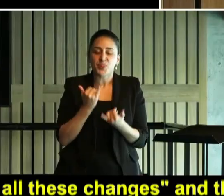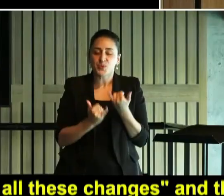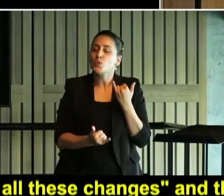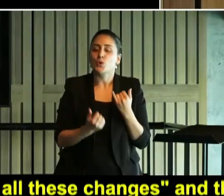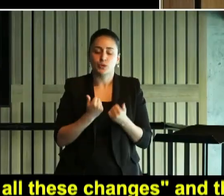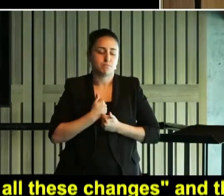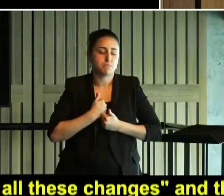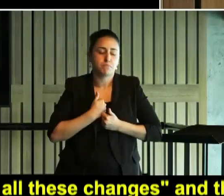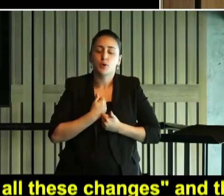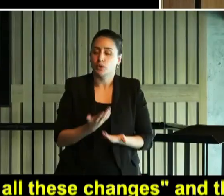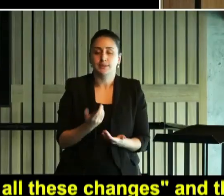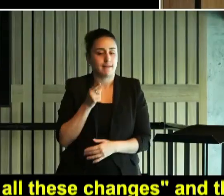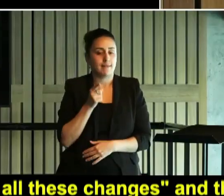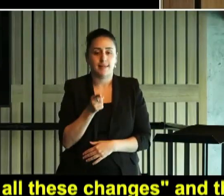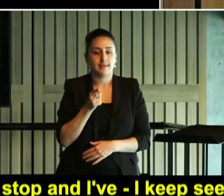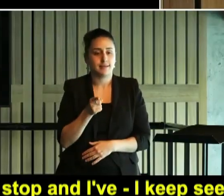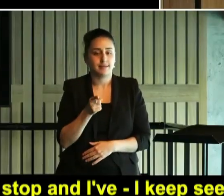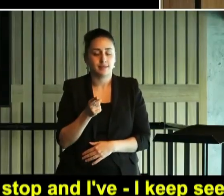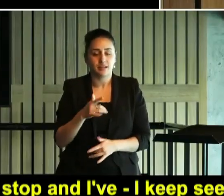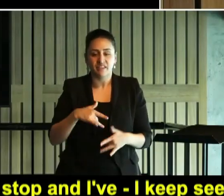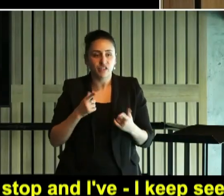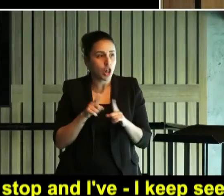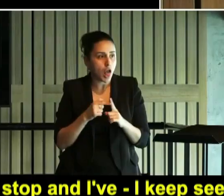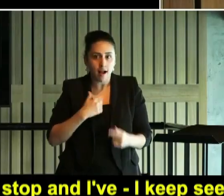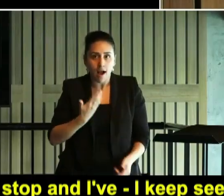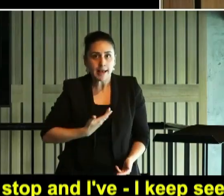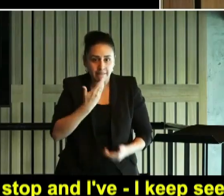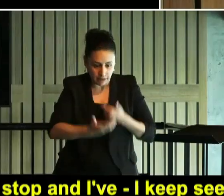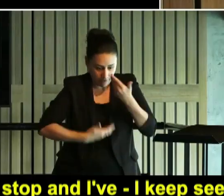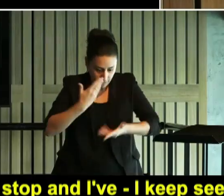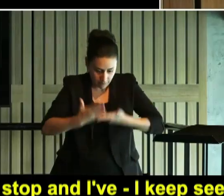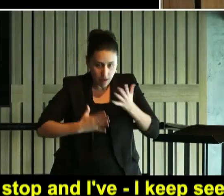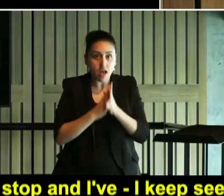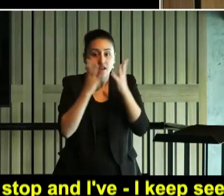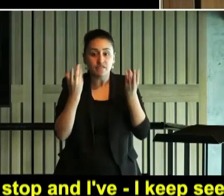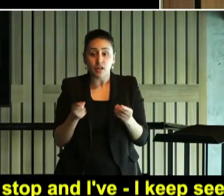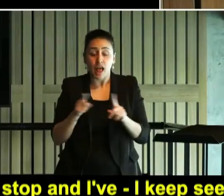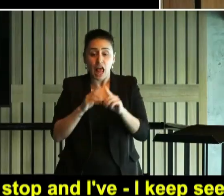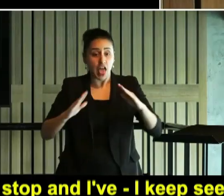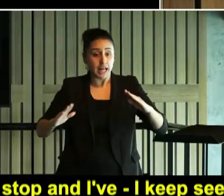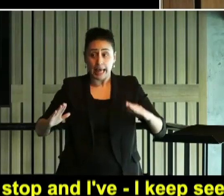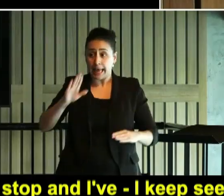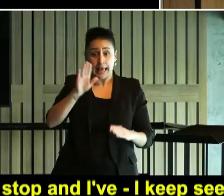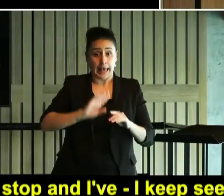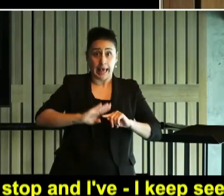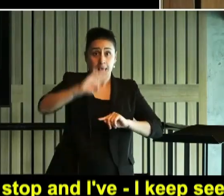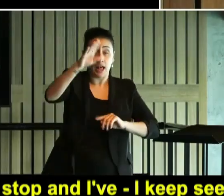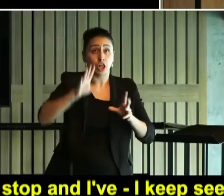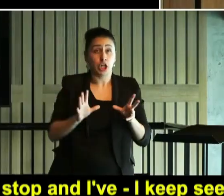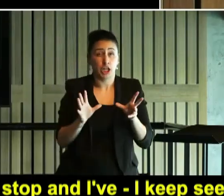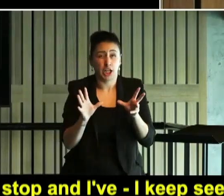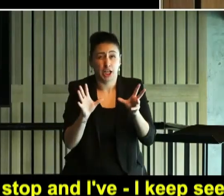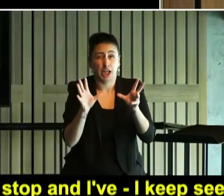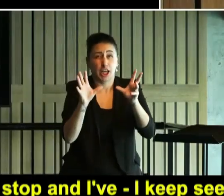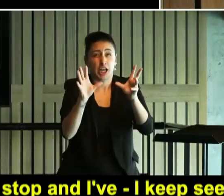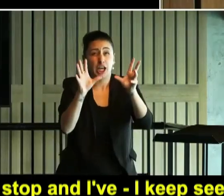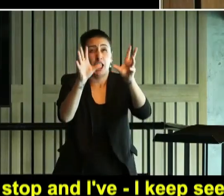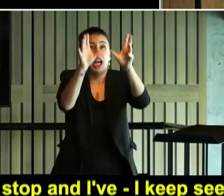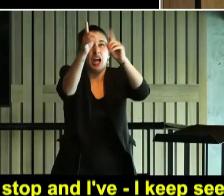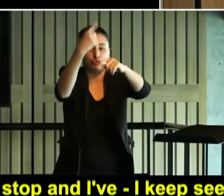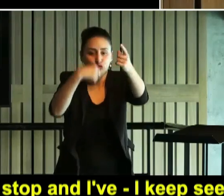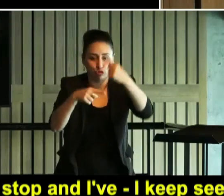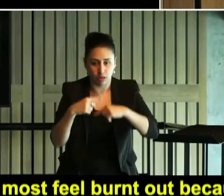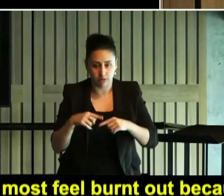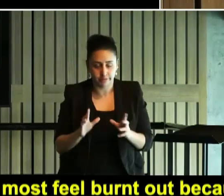burnt out, because you kind of feel like you're just pushing this thing up a hill and you never see it rolling down, you never